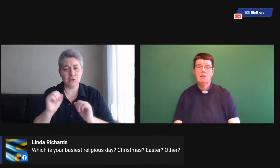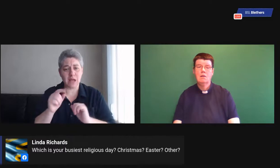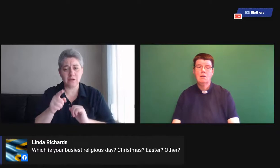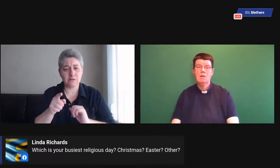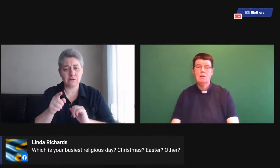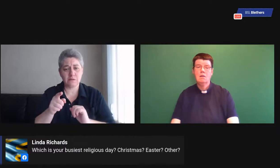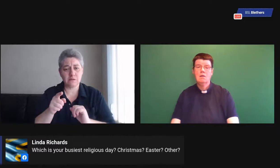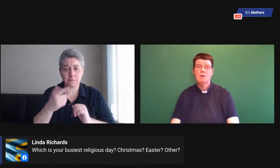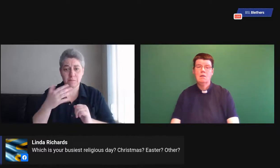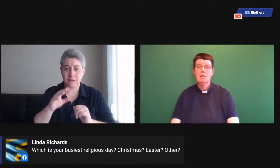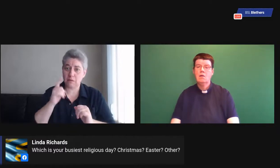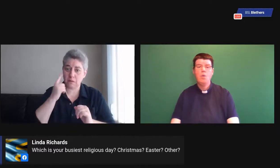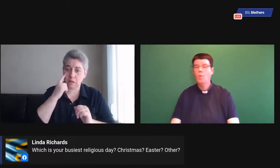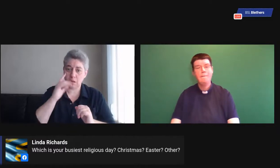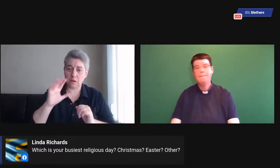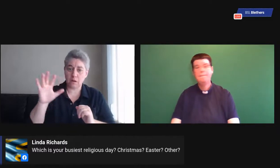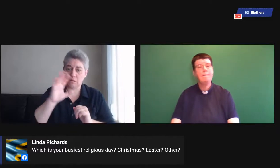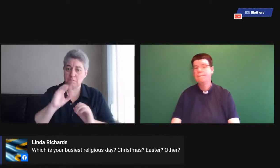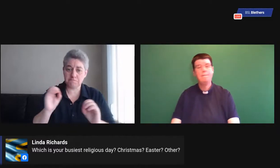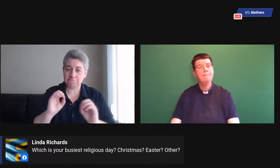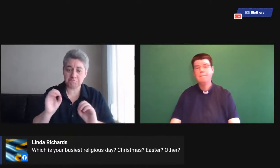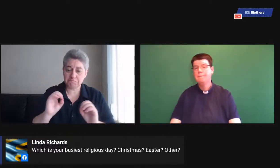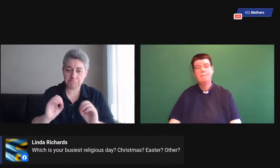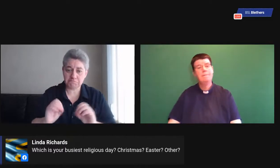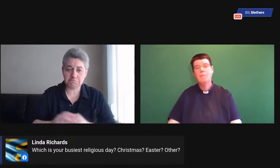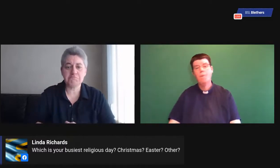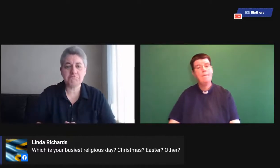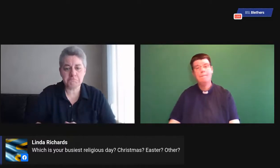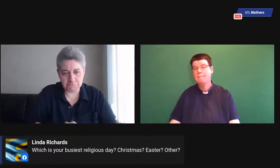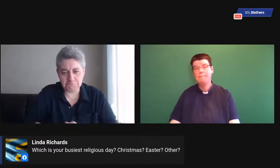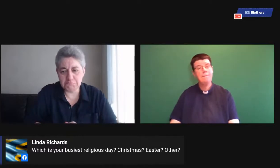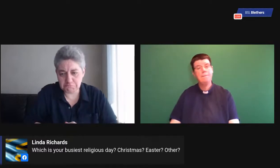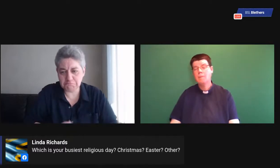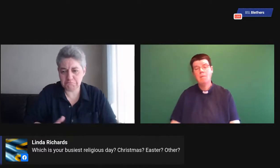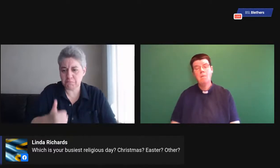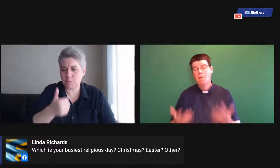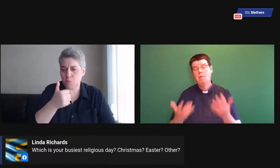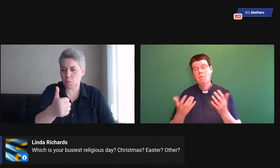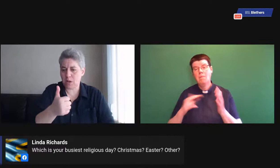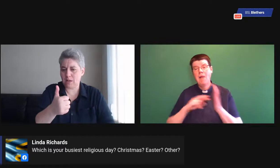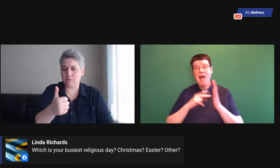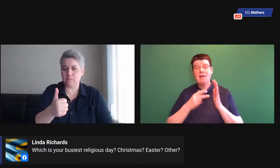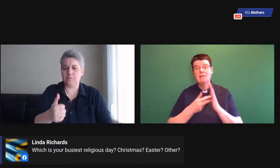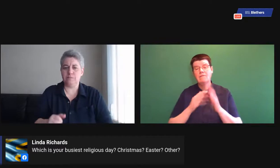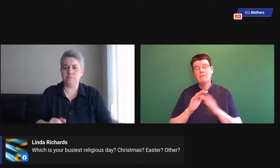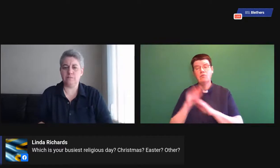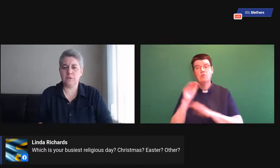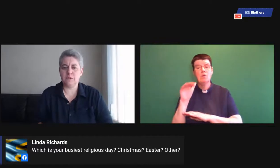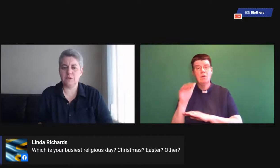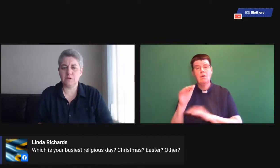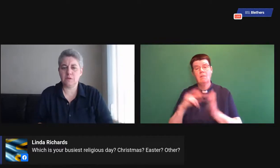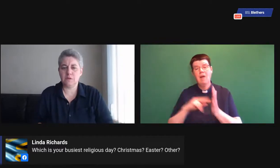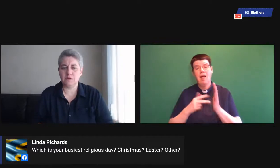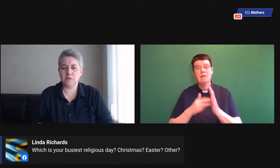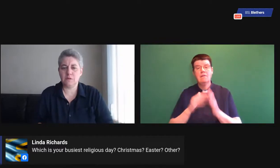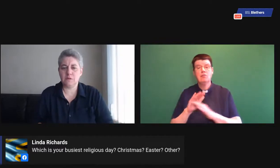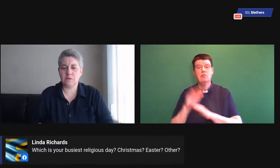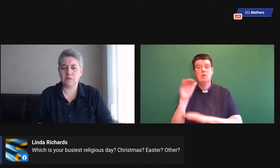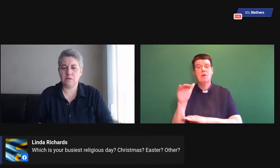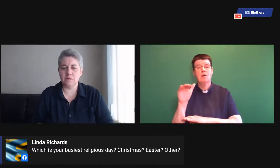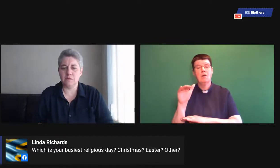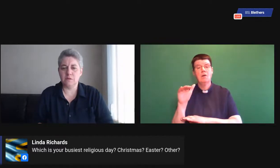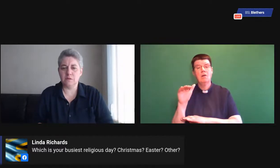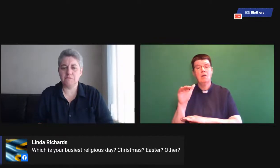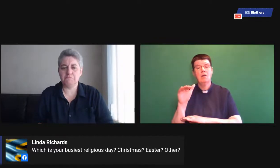deaf grammar. So have you not really had any events? Not yet. No, not yet. The things are planned